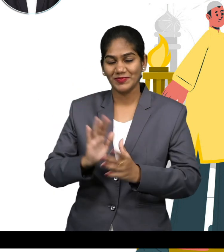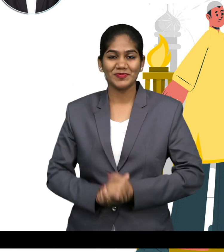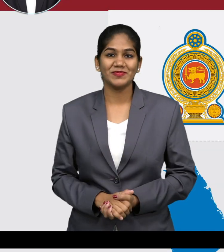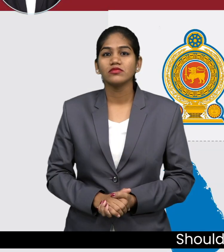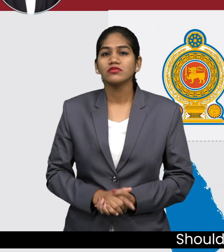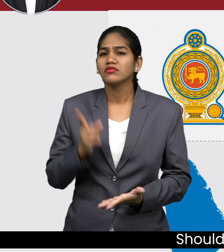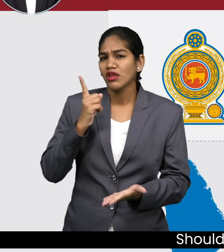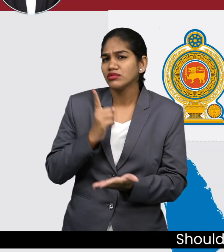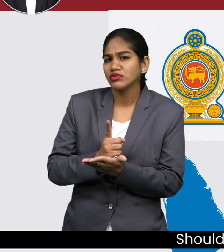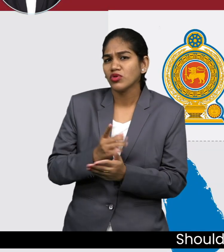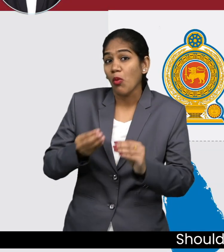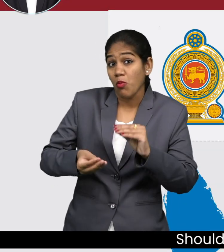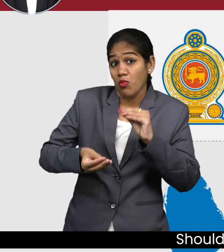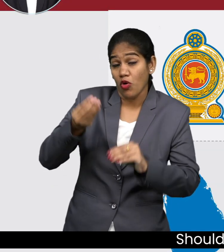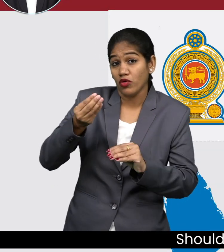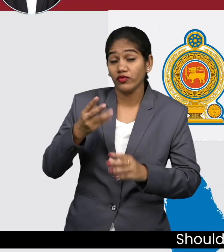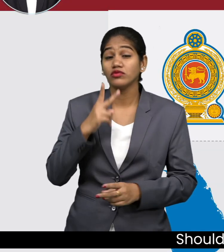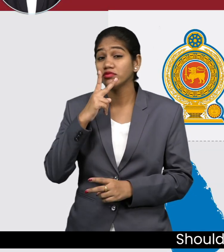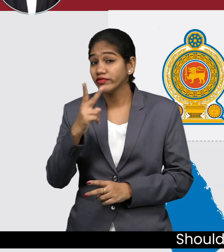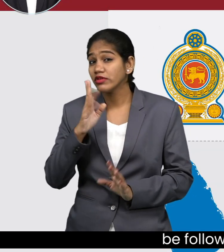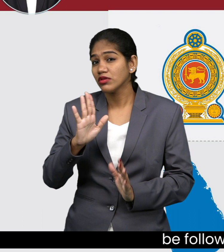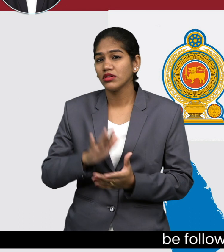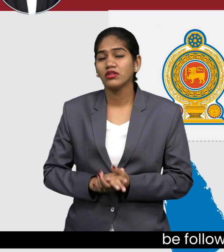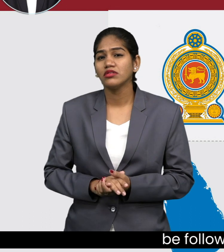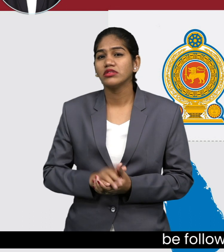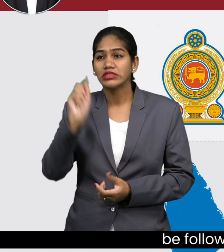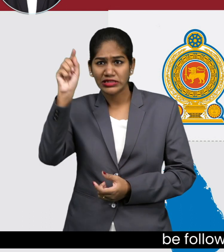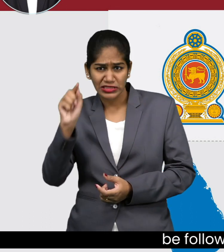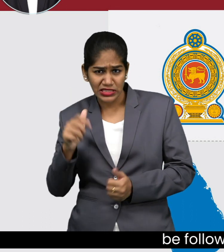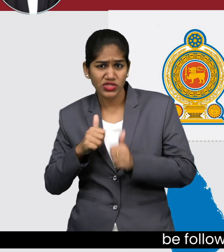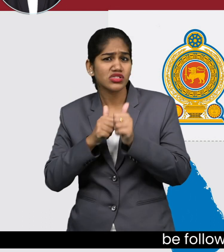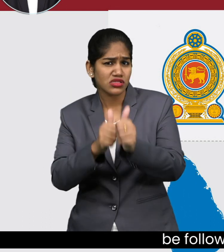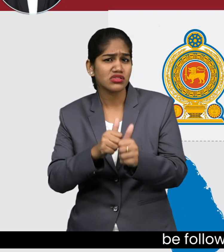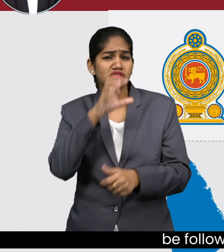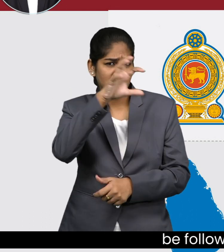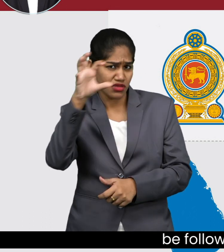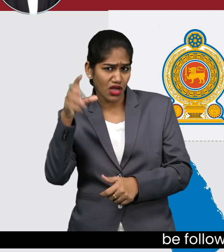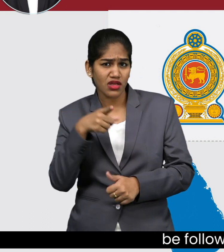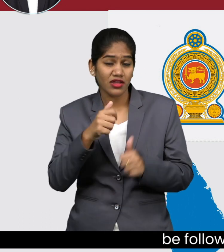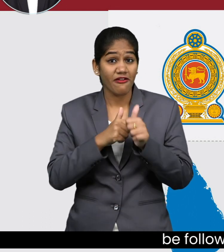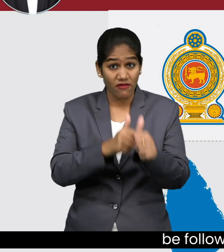Should the majority's views be followed in these countries?